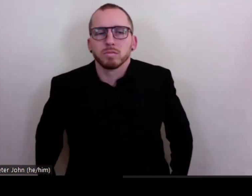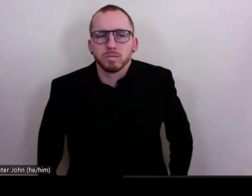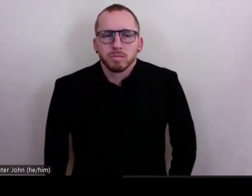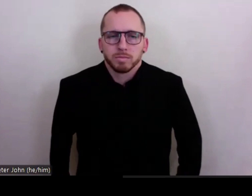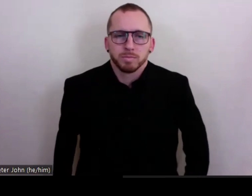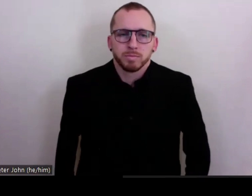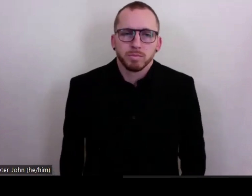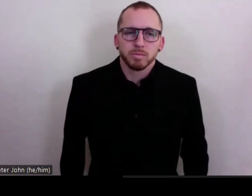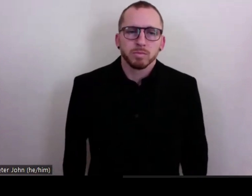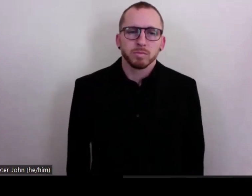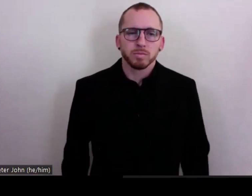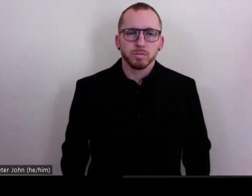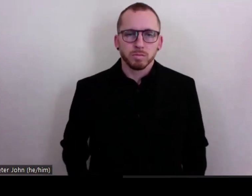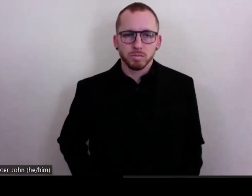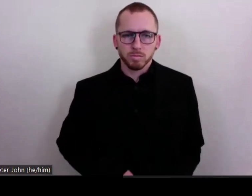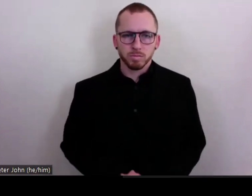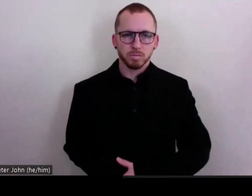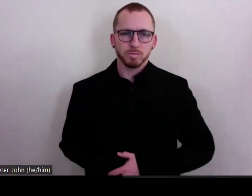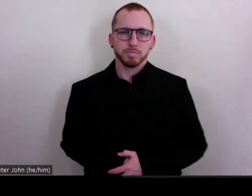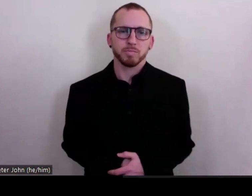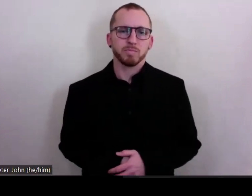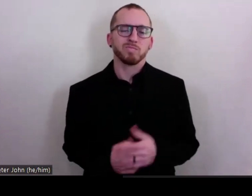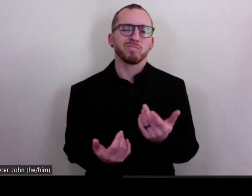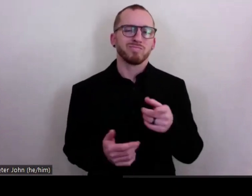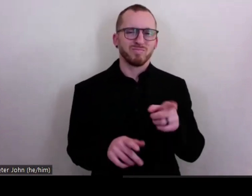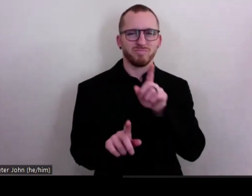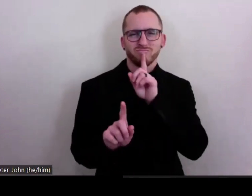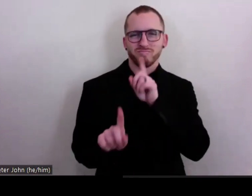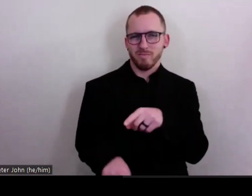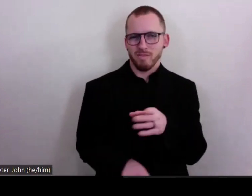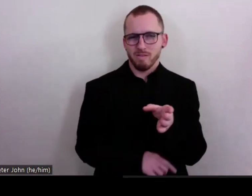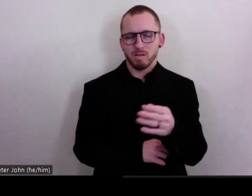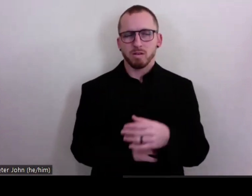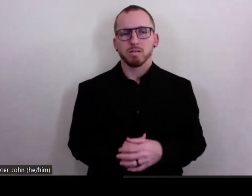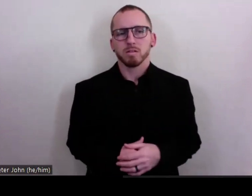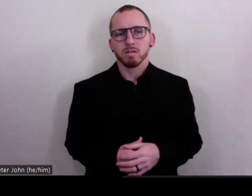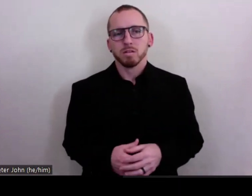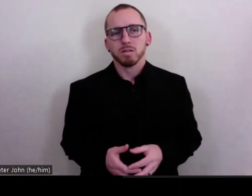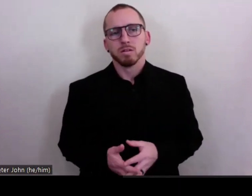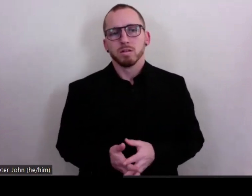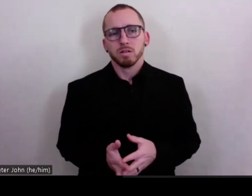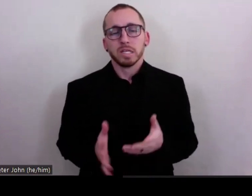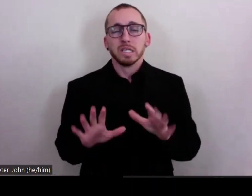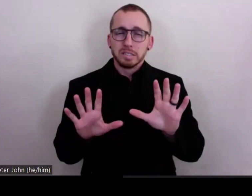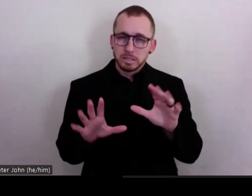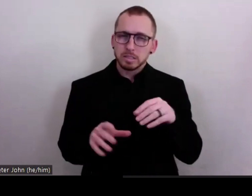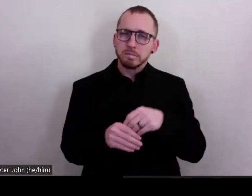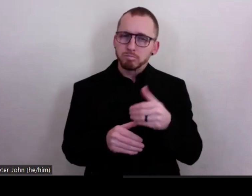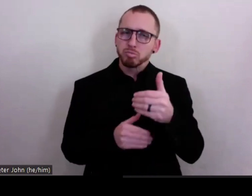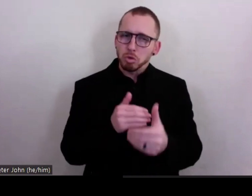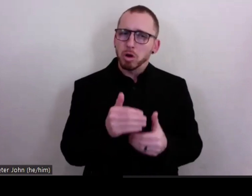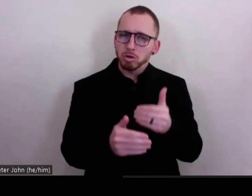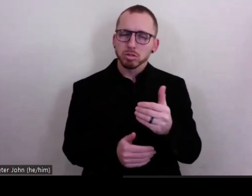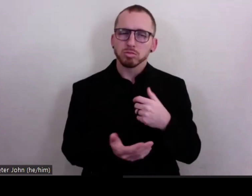Okay, I will say that is a work in progress, if I'm being honest. And I tend to be honest. I